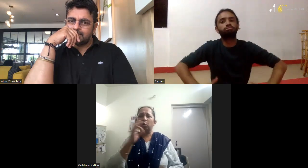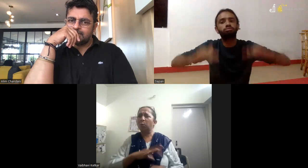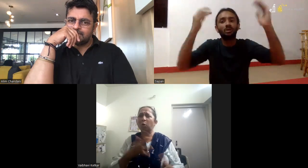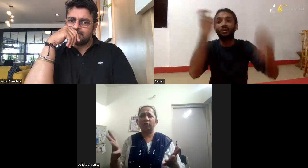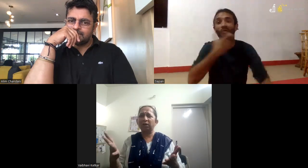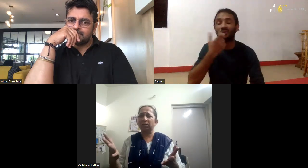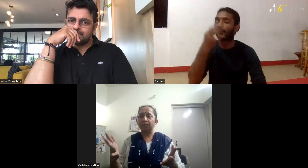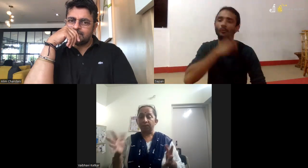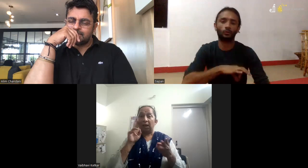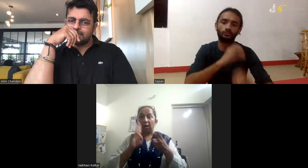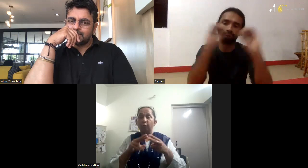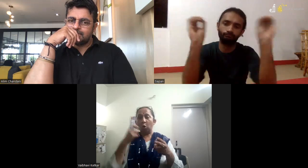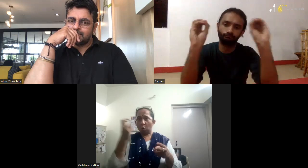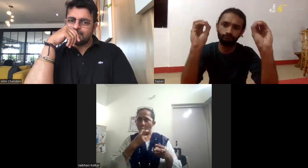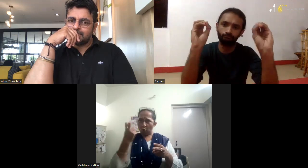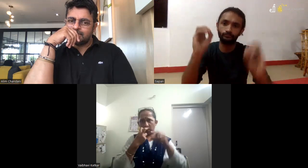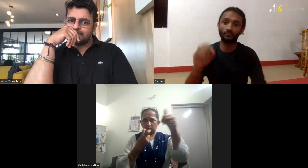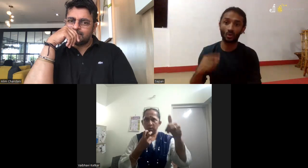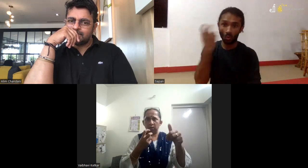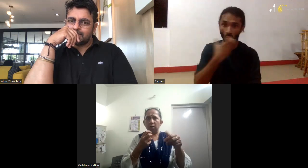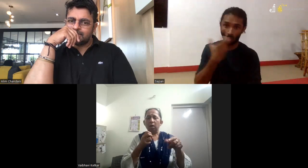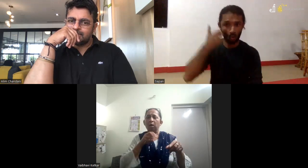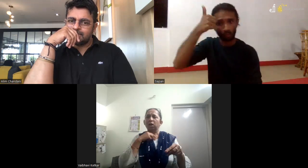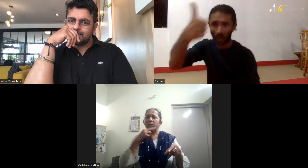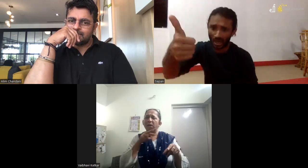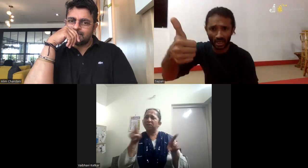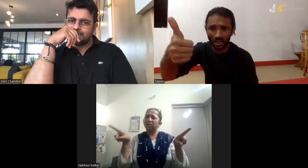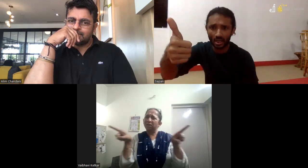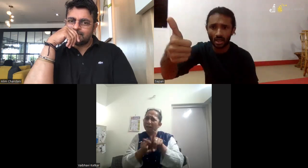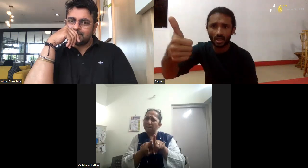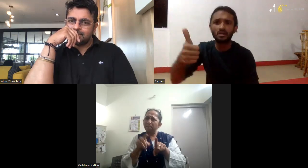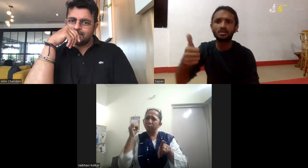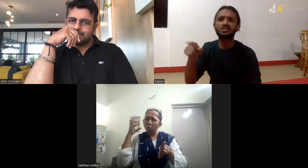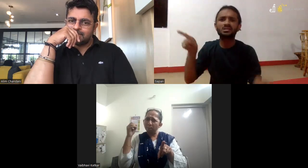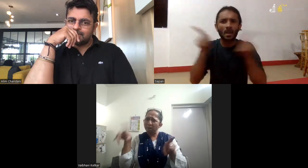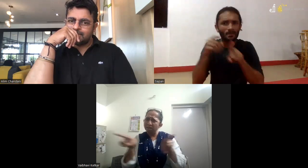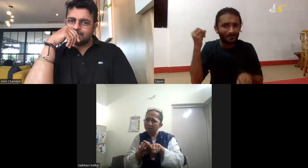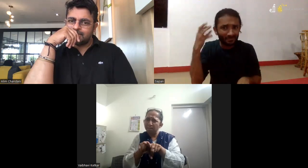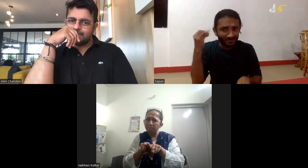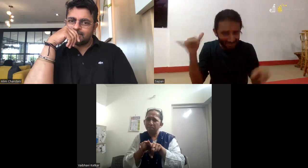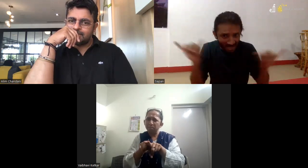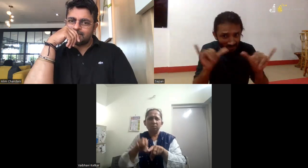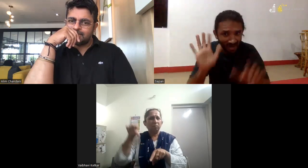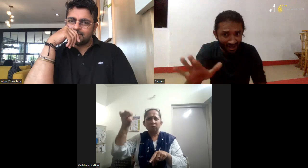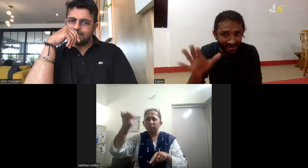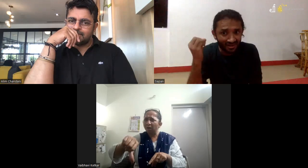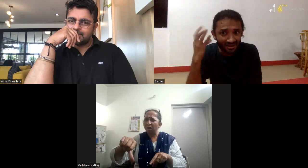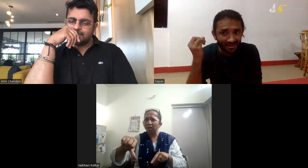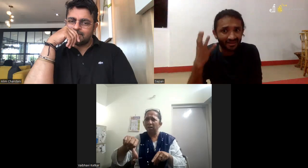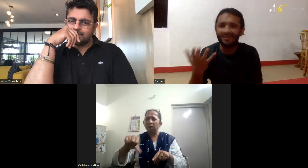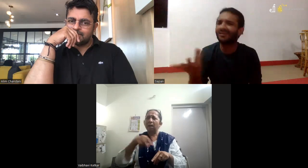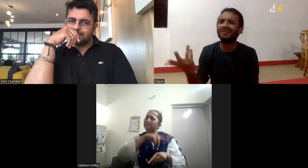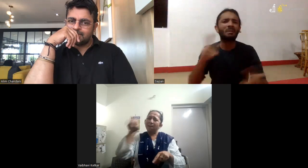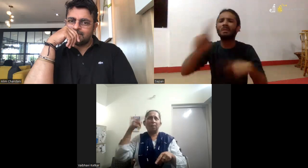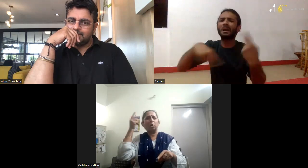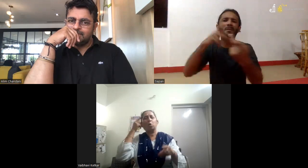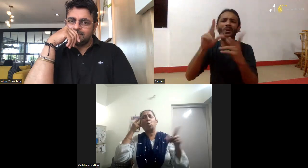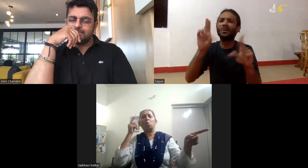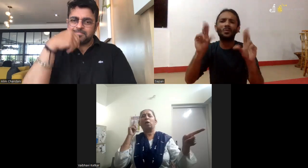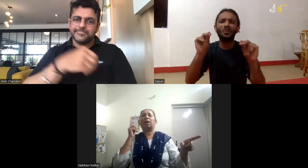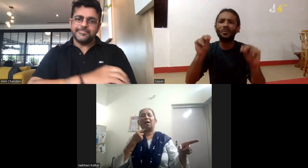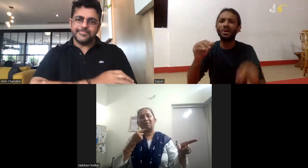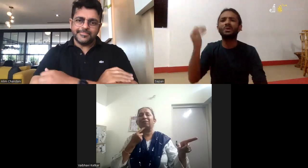mean, doing advocacy in silos, that will not make a bigger impact. So working together unitedly, that would be much better. It's not